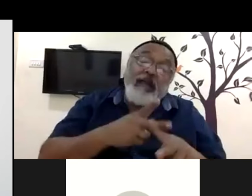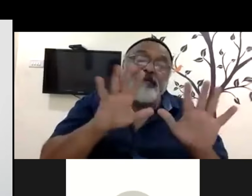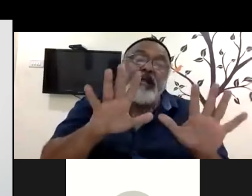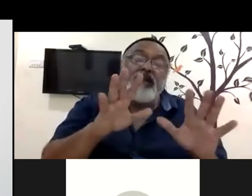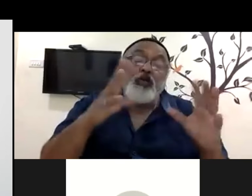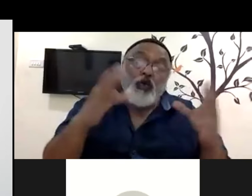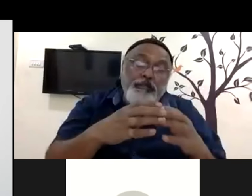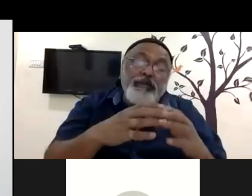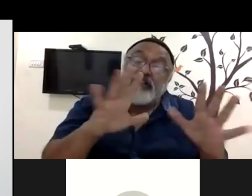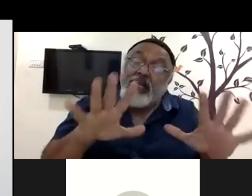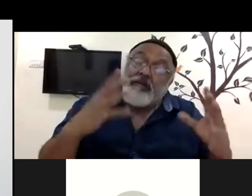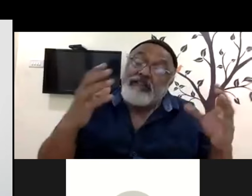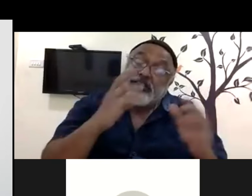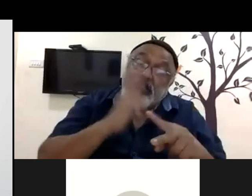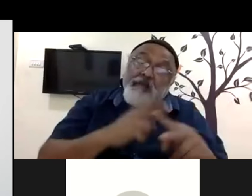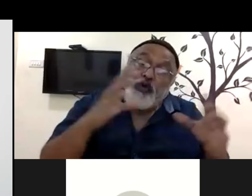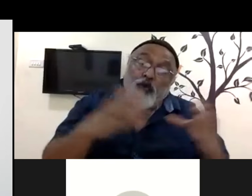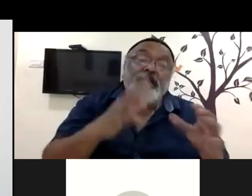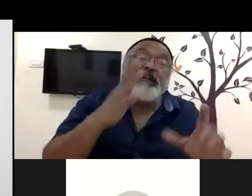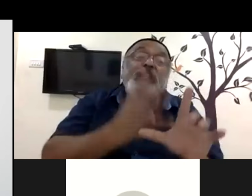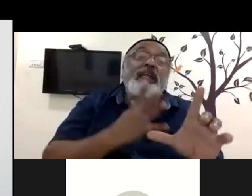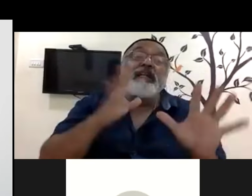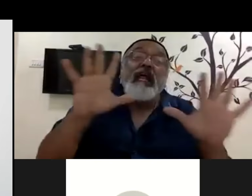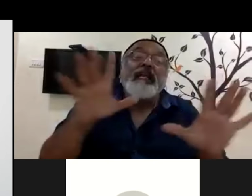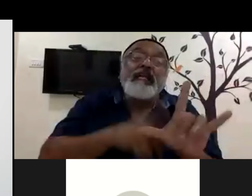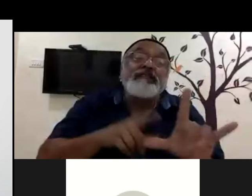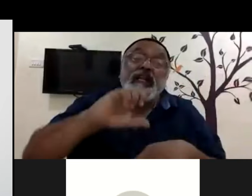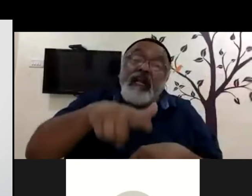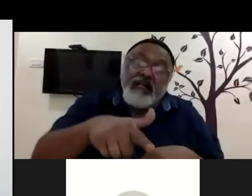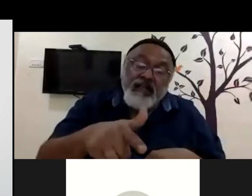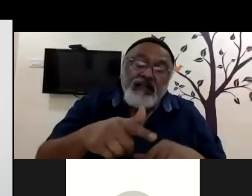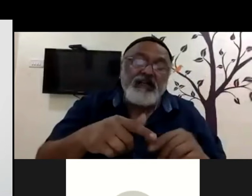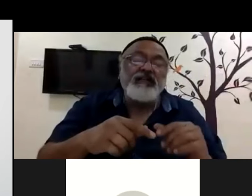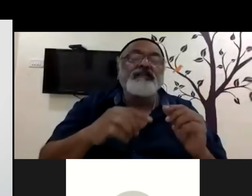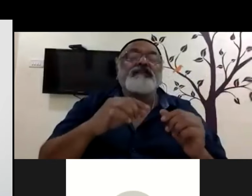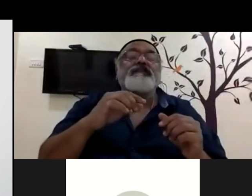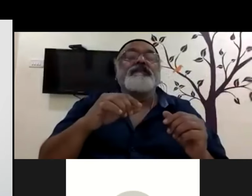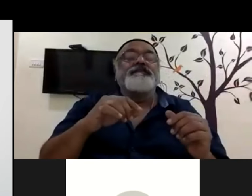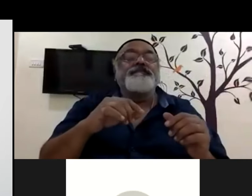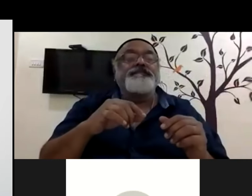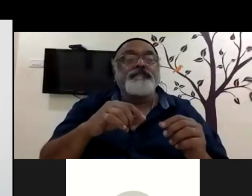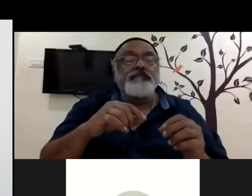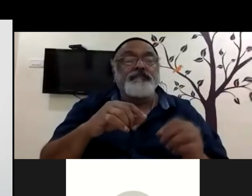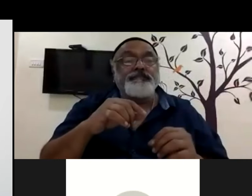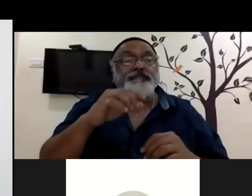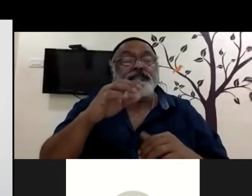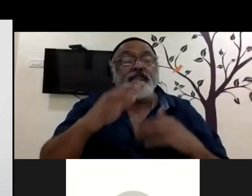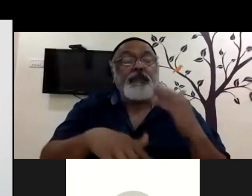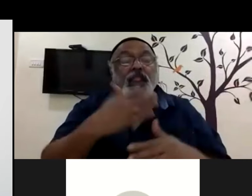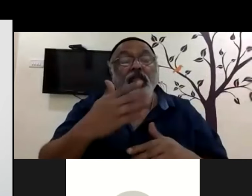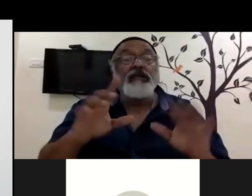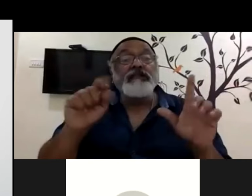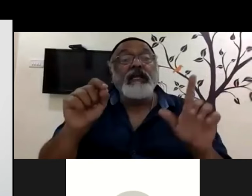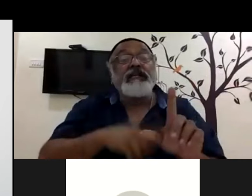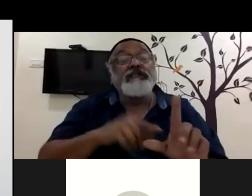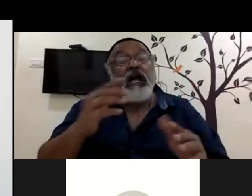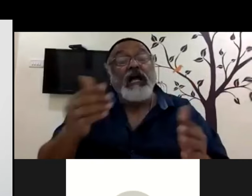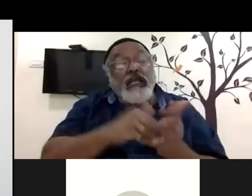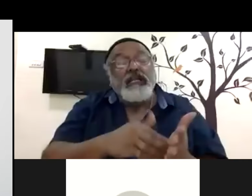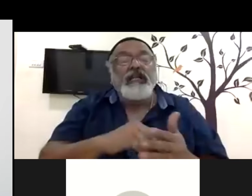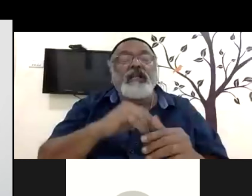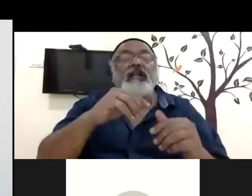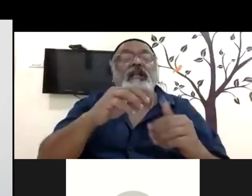other higher education choices they made. And then I collect data from them after 10 more years, seeing what